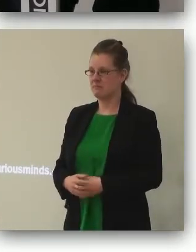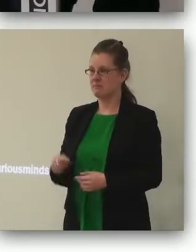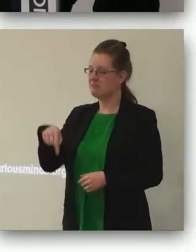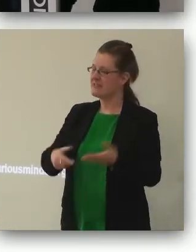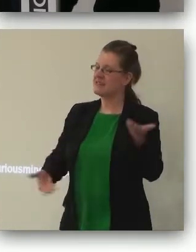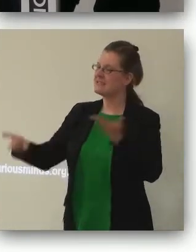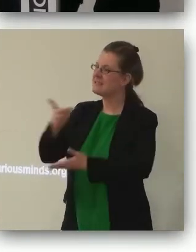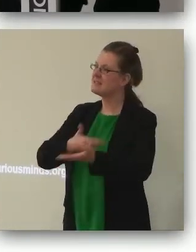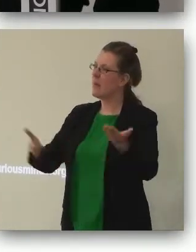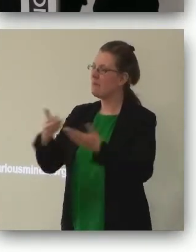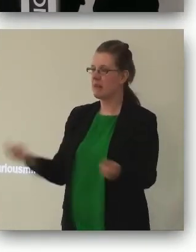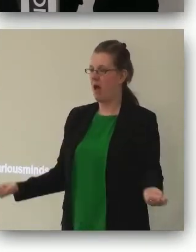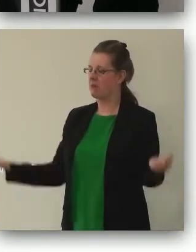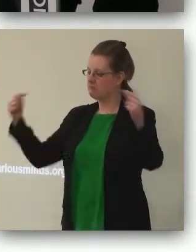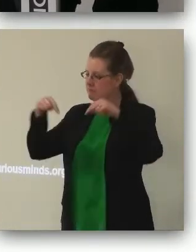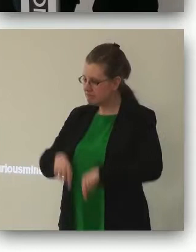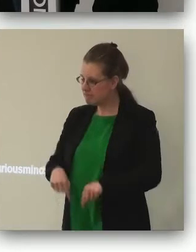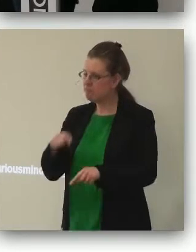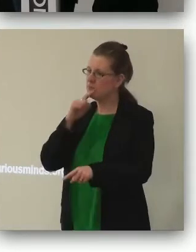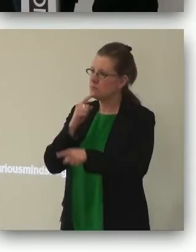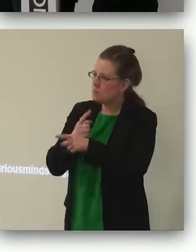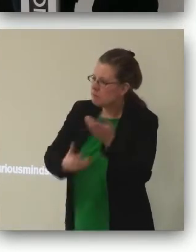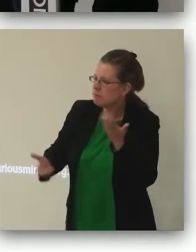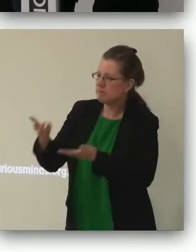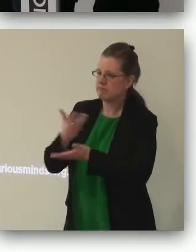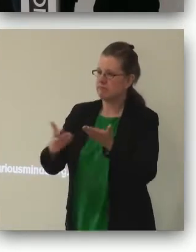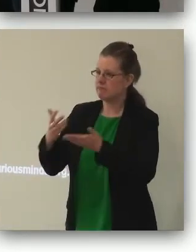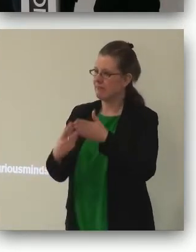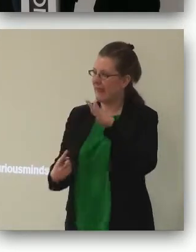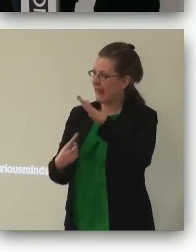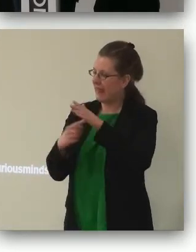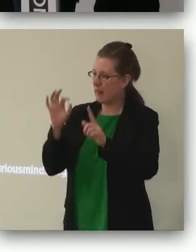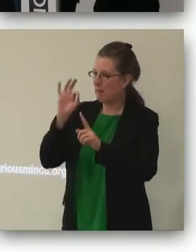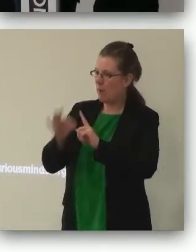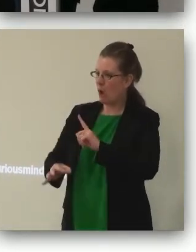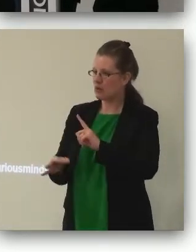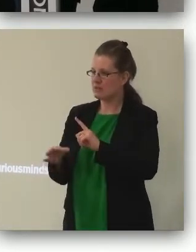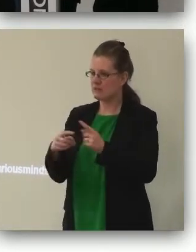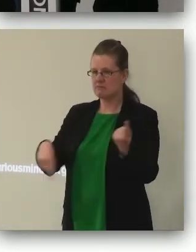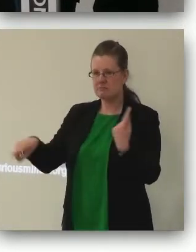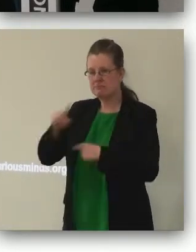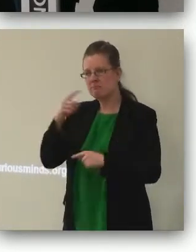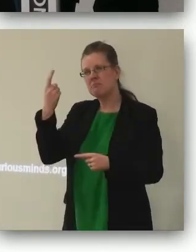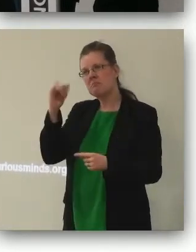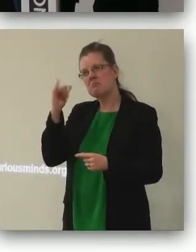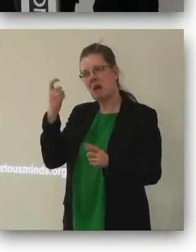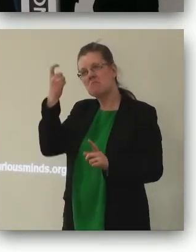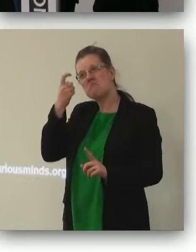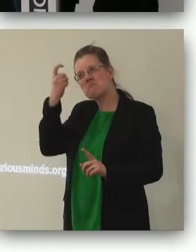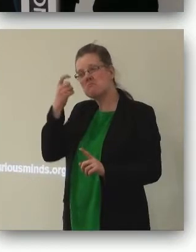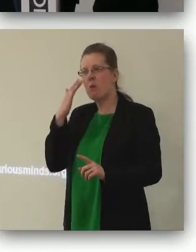this seminar is to discuss and think about some of the key points that you might want to consider